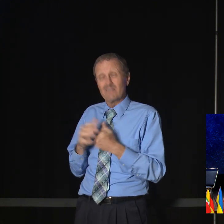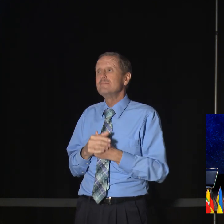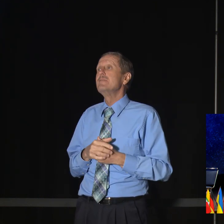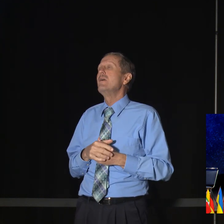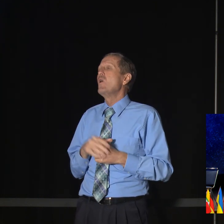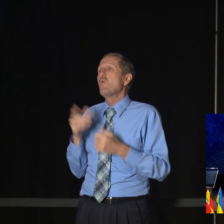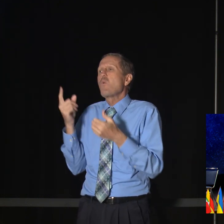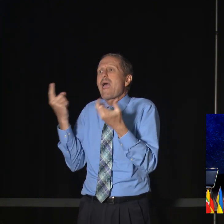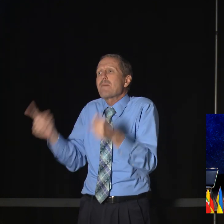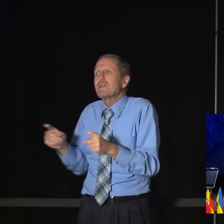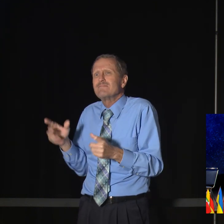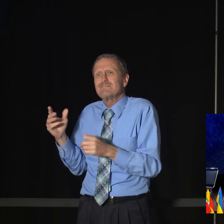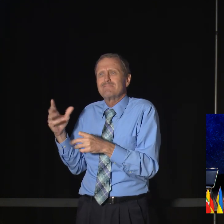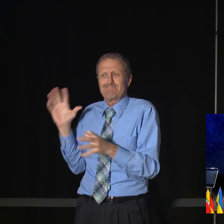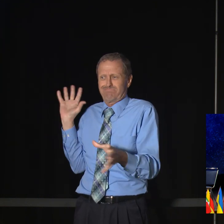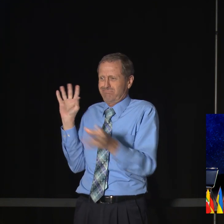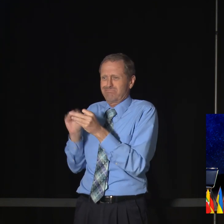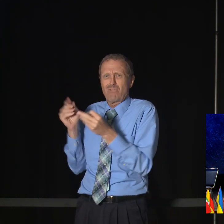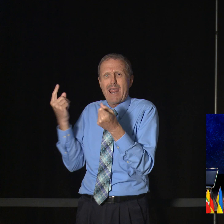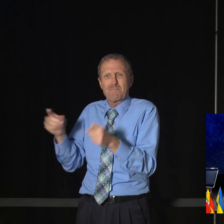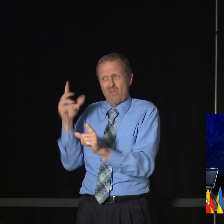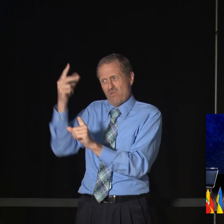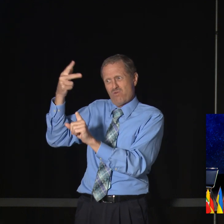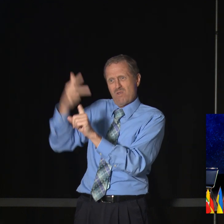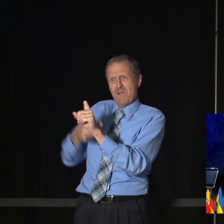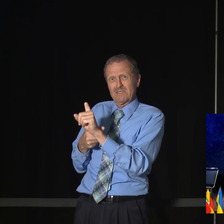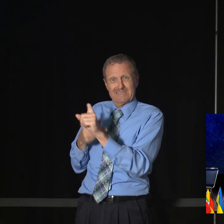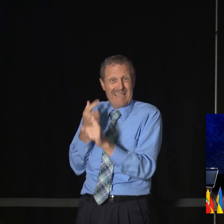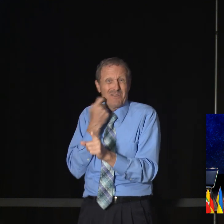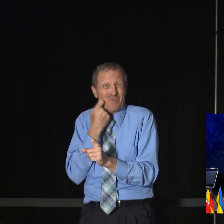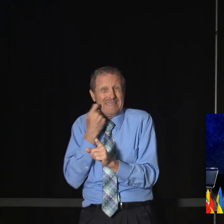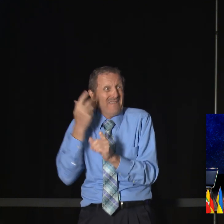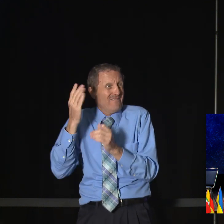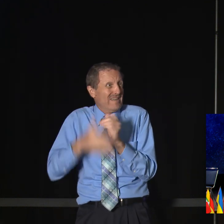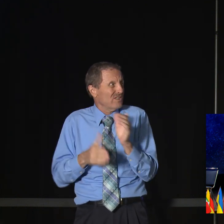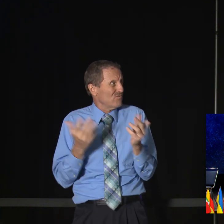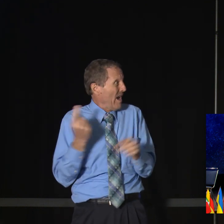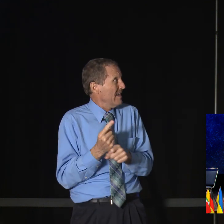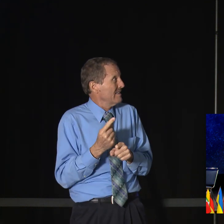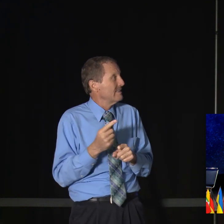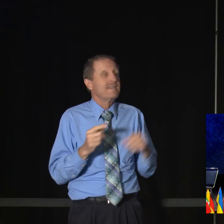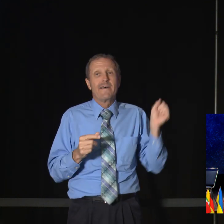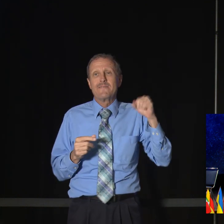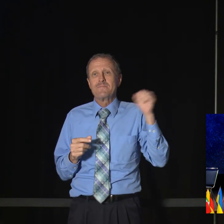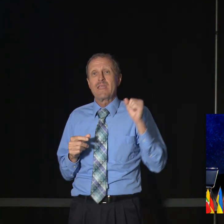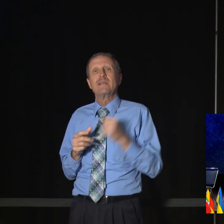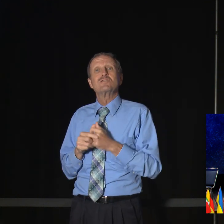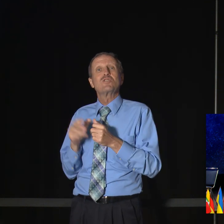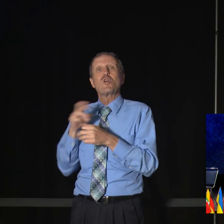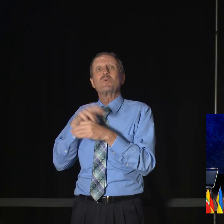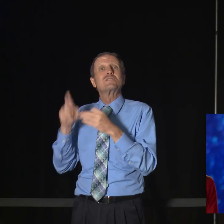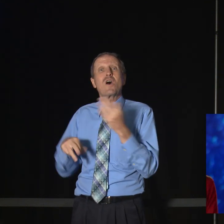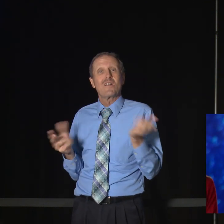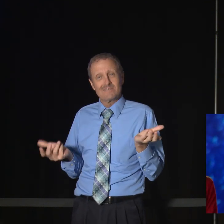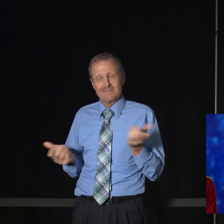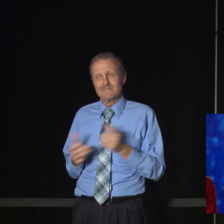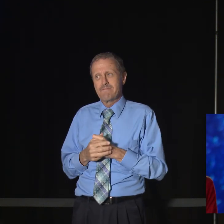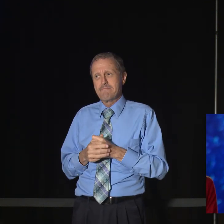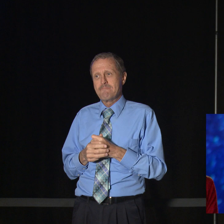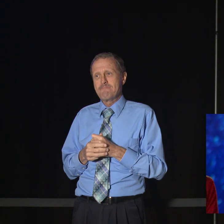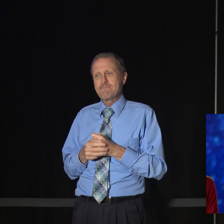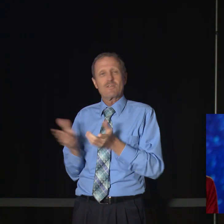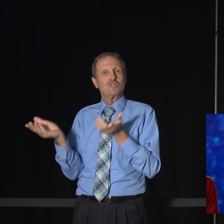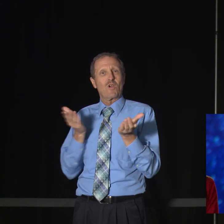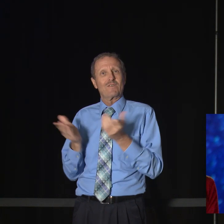So what was the result of the whole 3 months? Because they just finished, right? Yeah, yeah. So, you know, a result of just